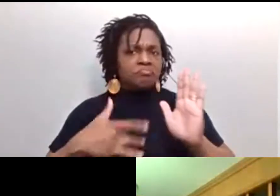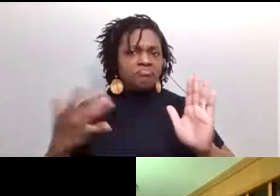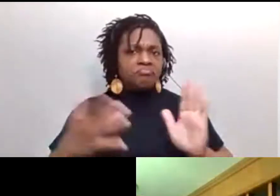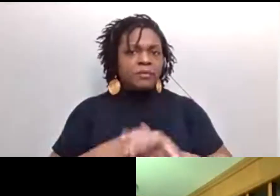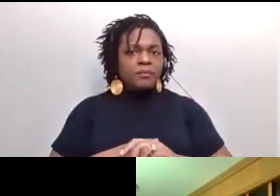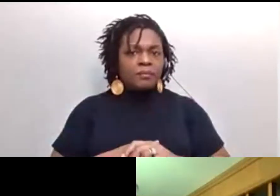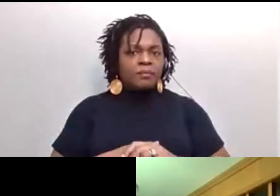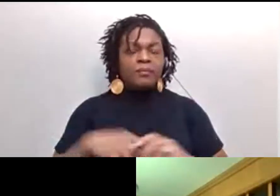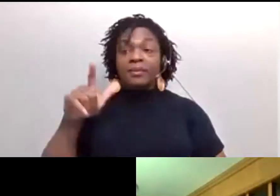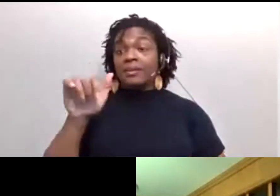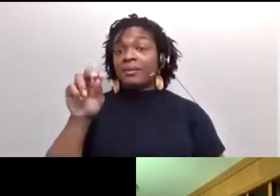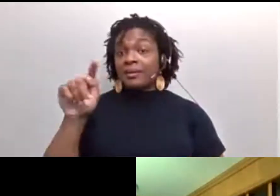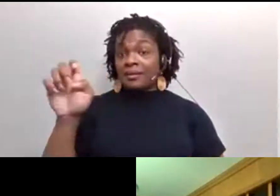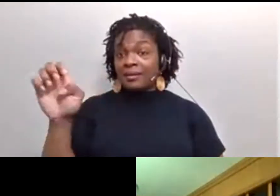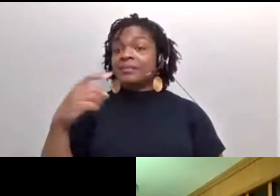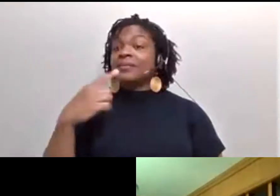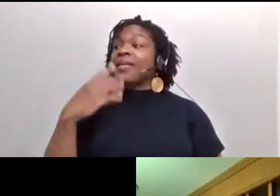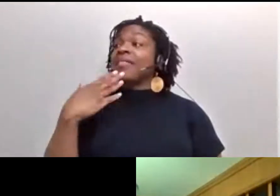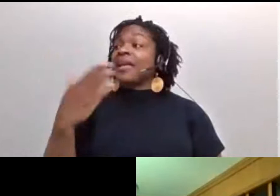Thank you.